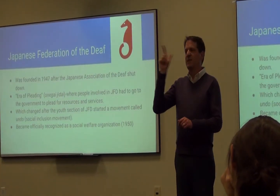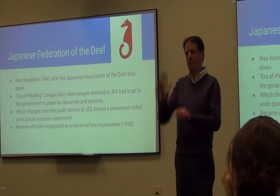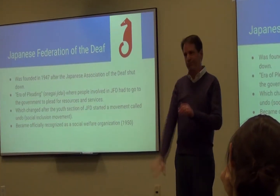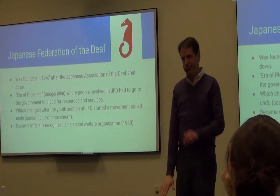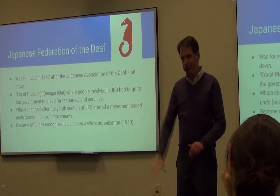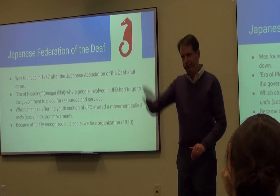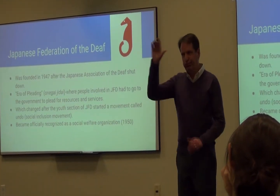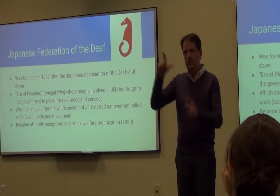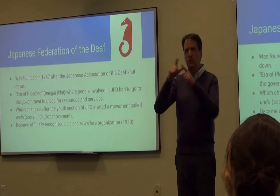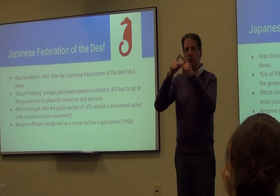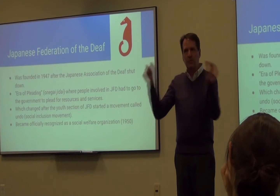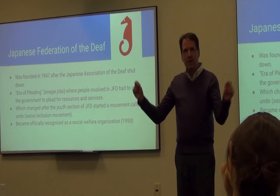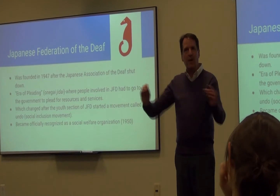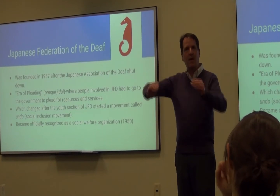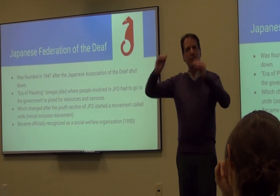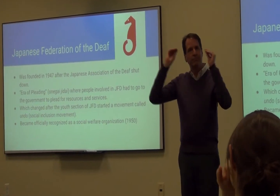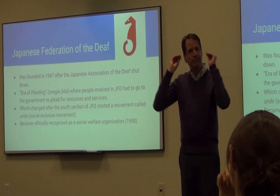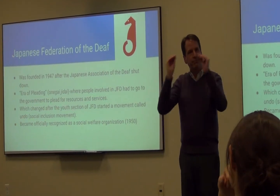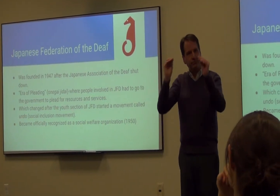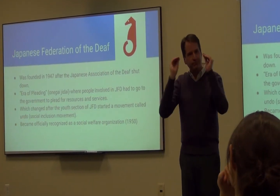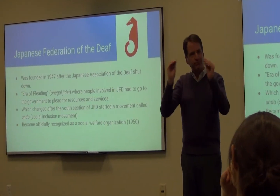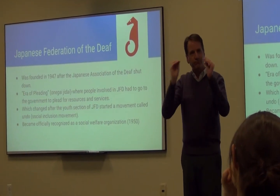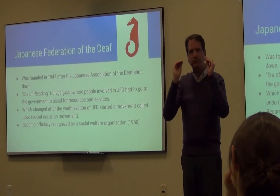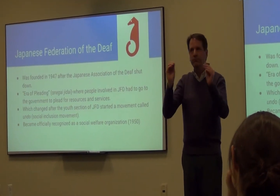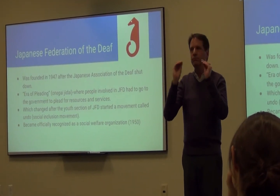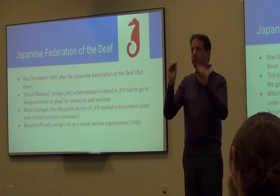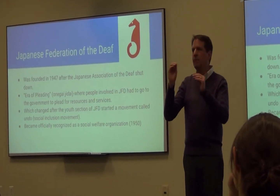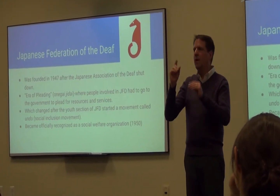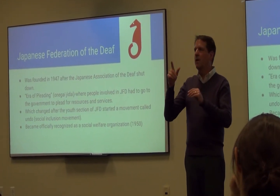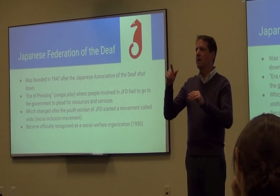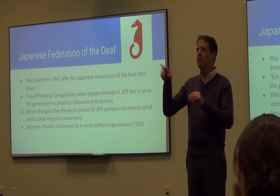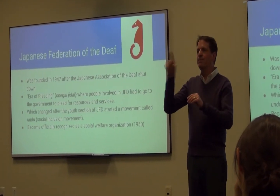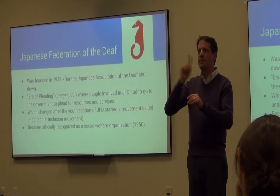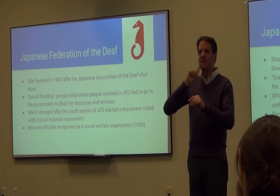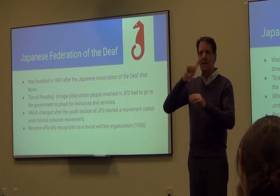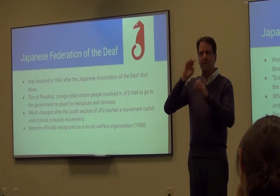He's a doctor who was raised in Japan. He's an educator.